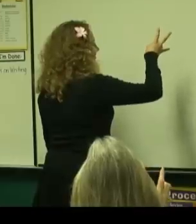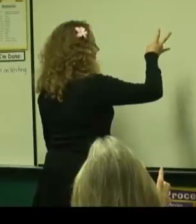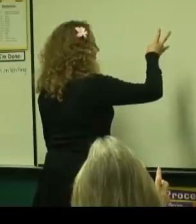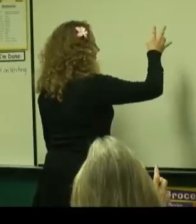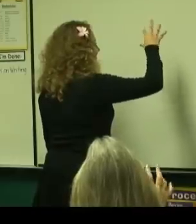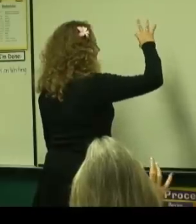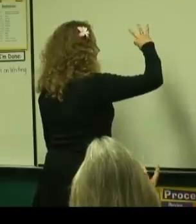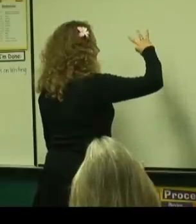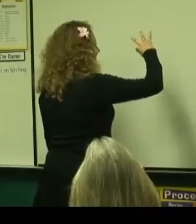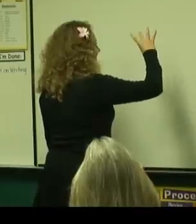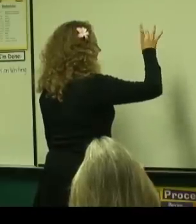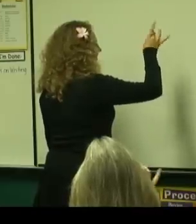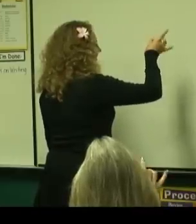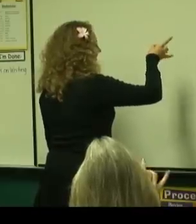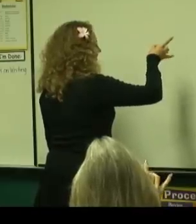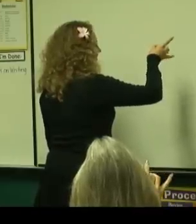97, 98,